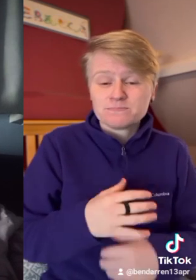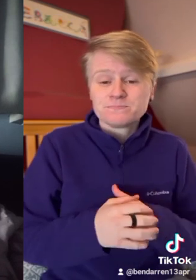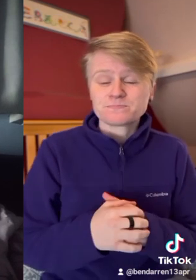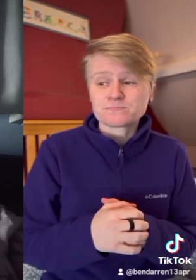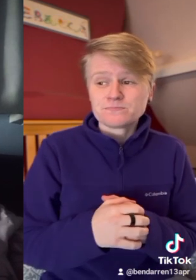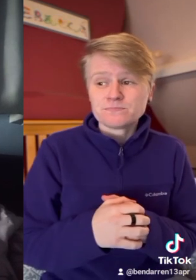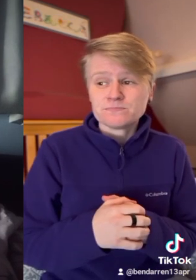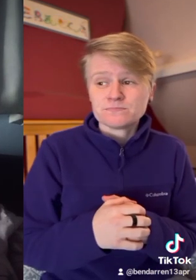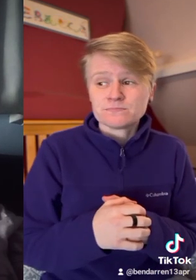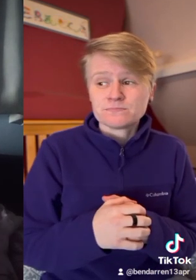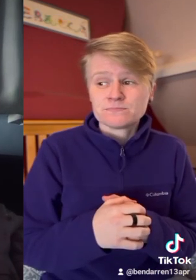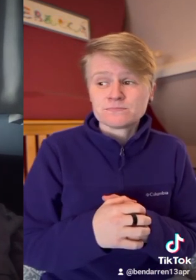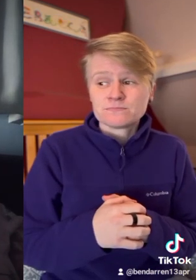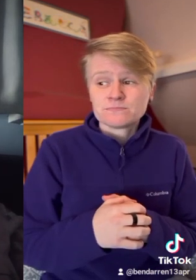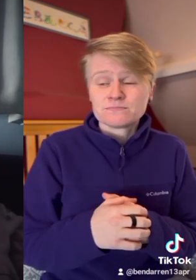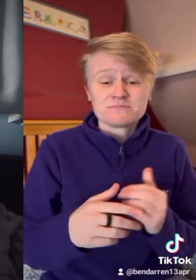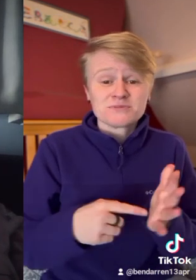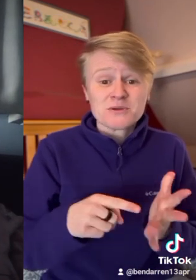bereavement.